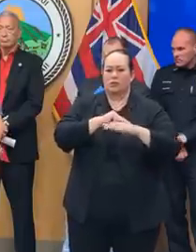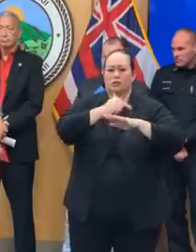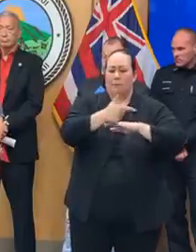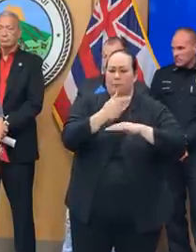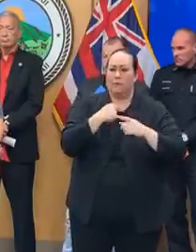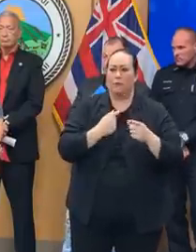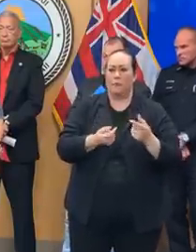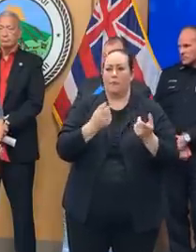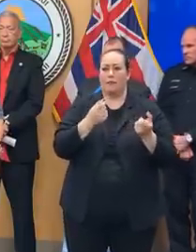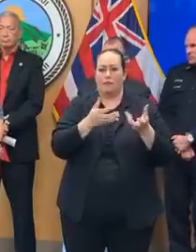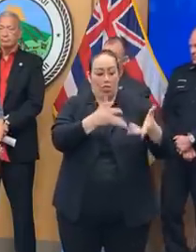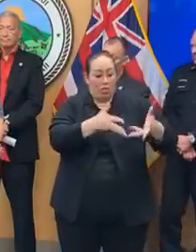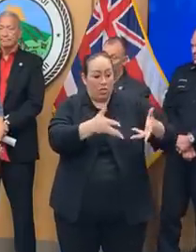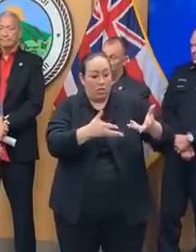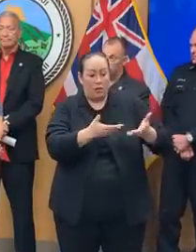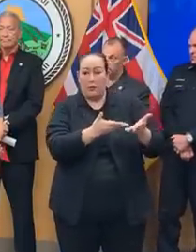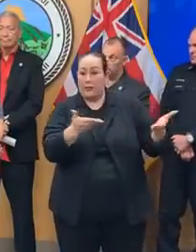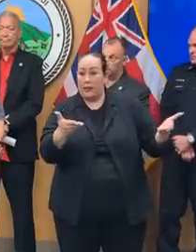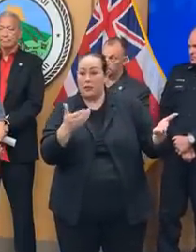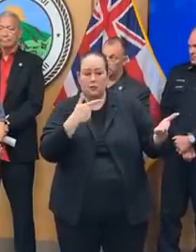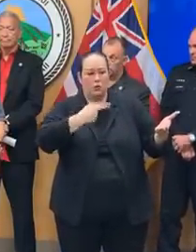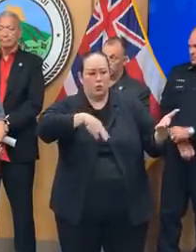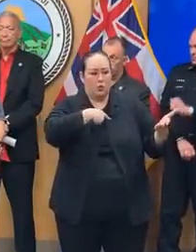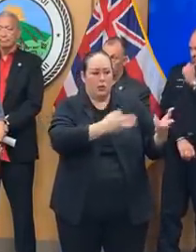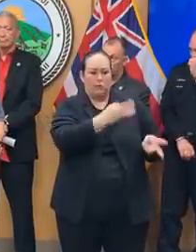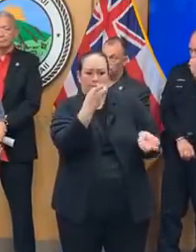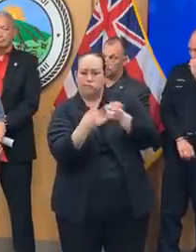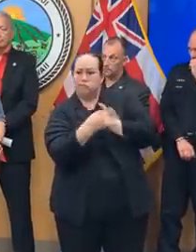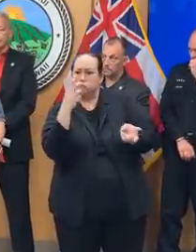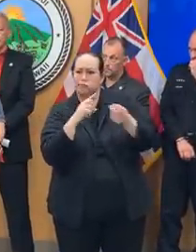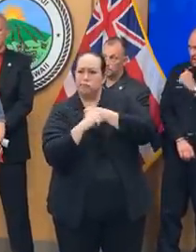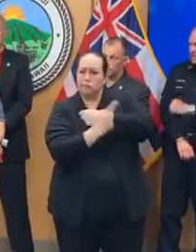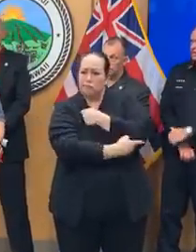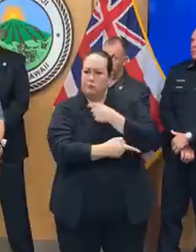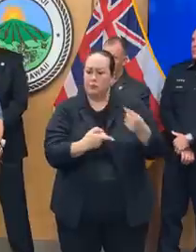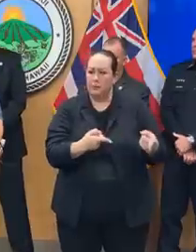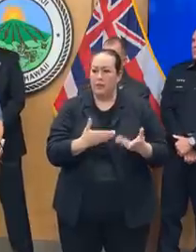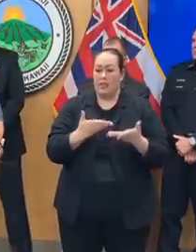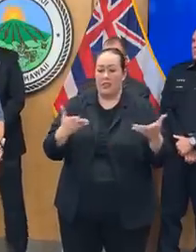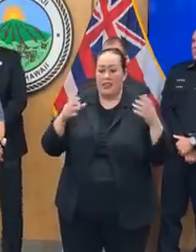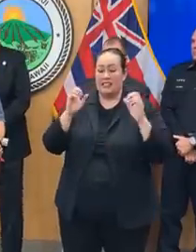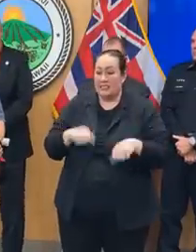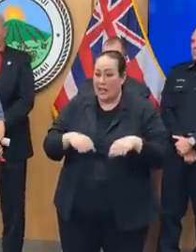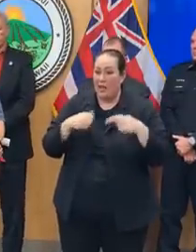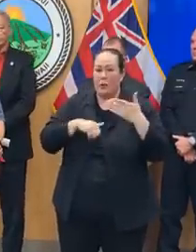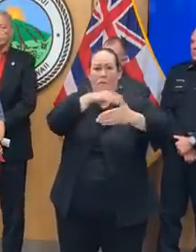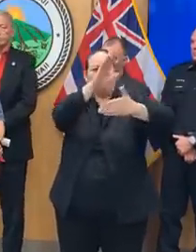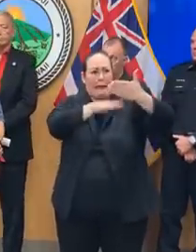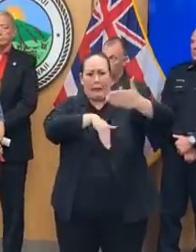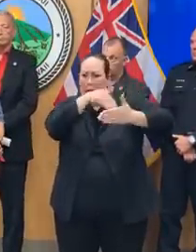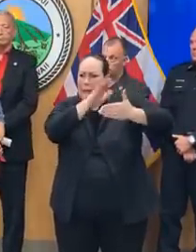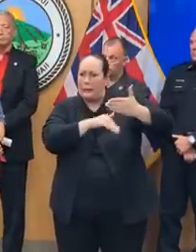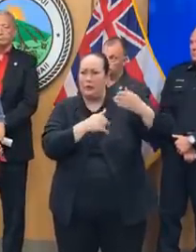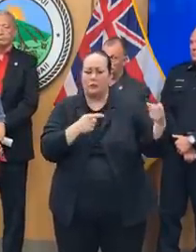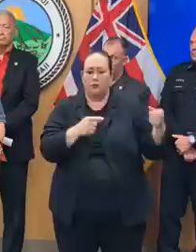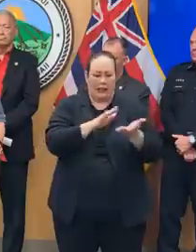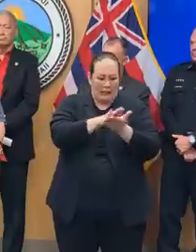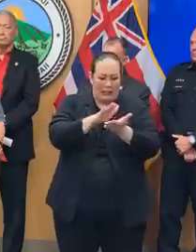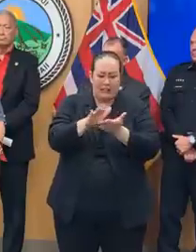debris. The hazardous waste that remains can include things like paint solvents,